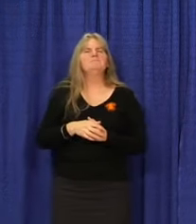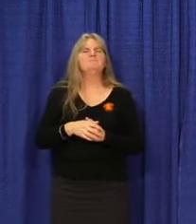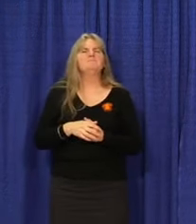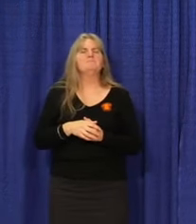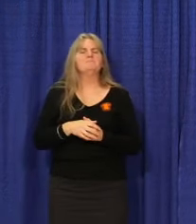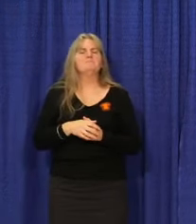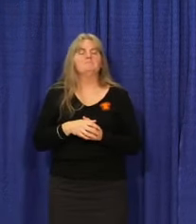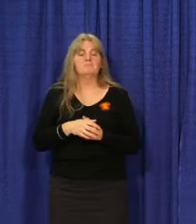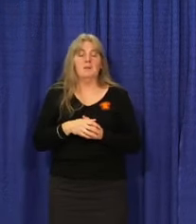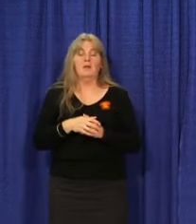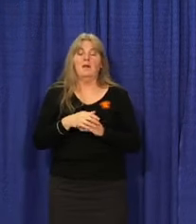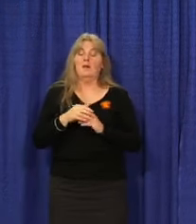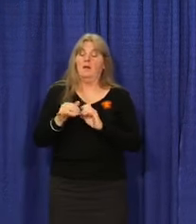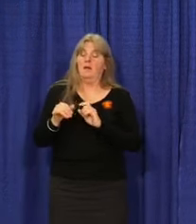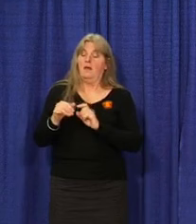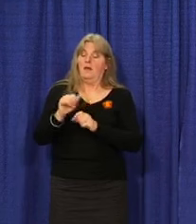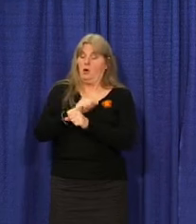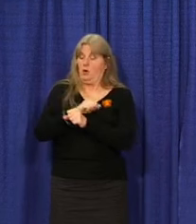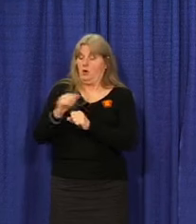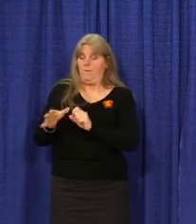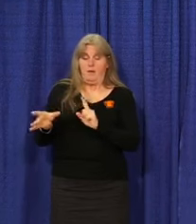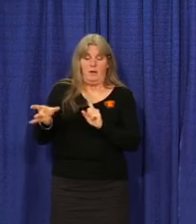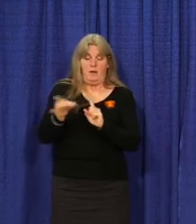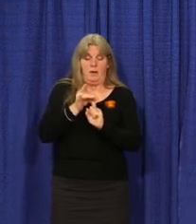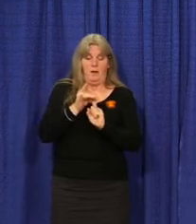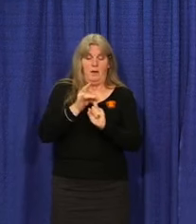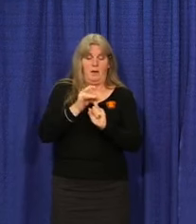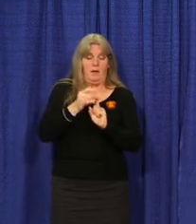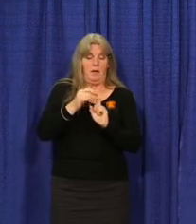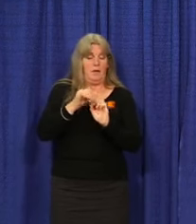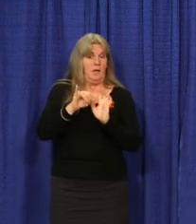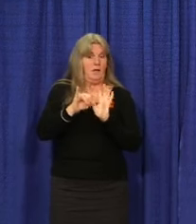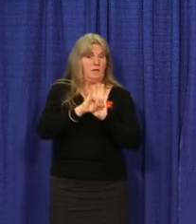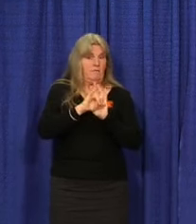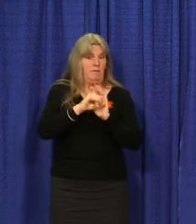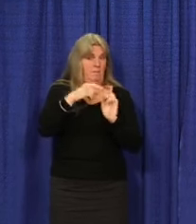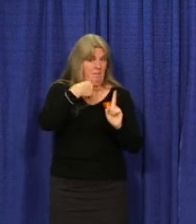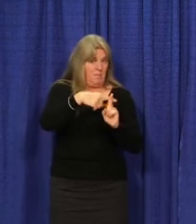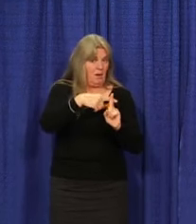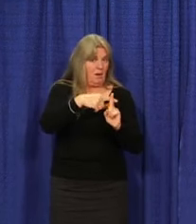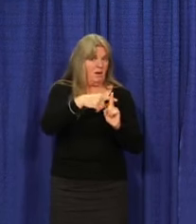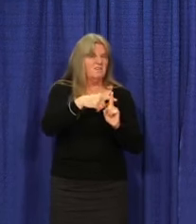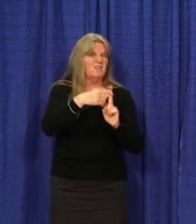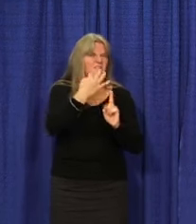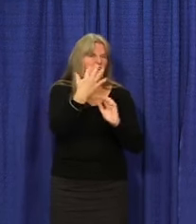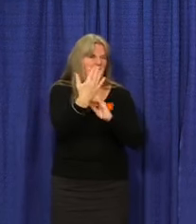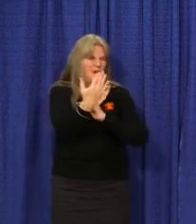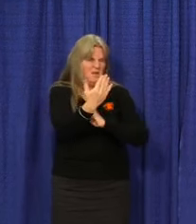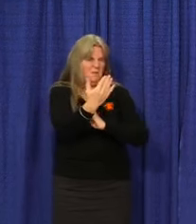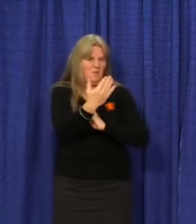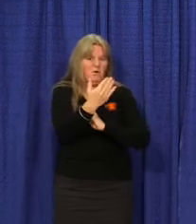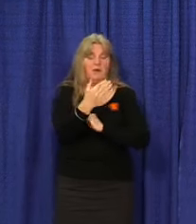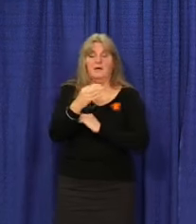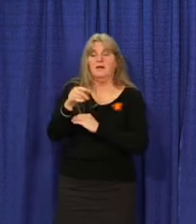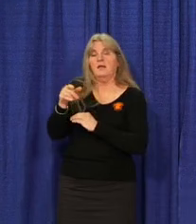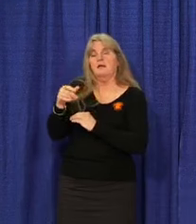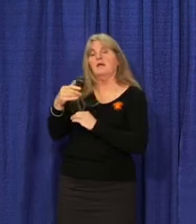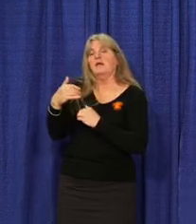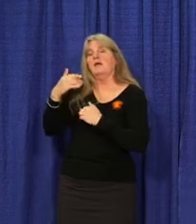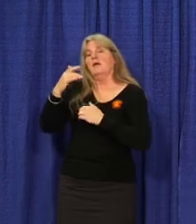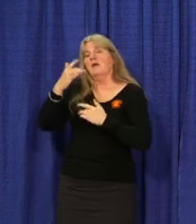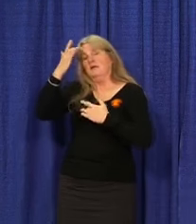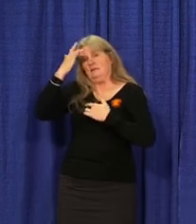Within hours of receiving the positive test result on Friday morning, YCDC had interviewed the individual and their